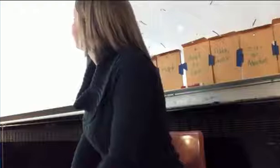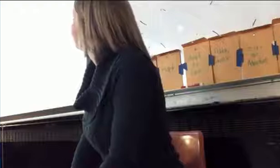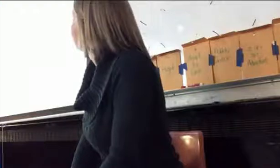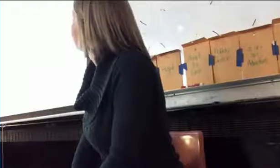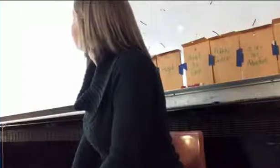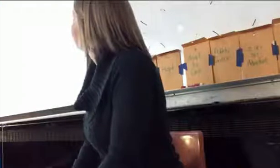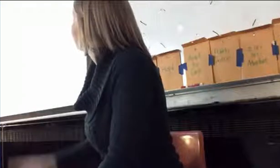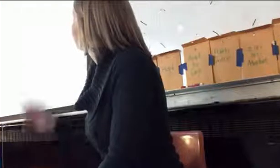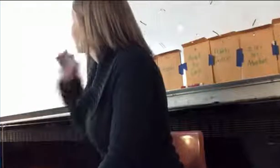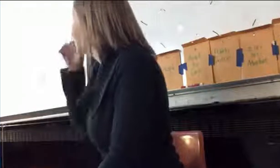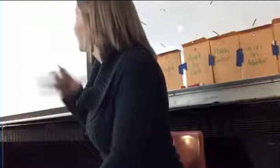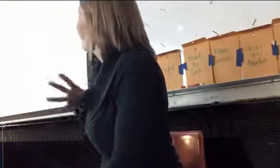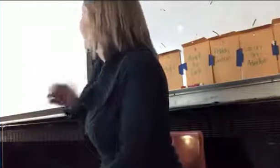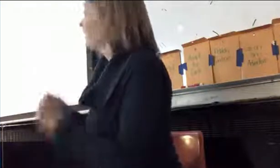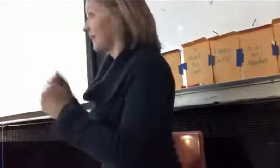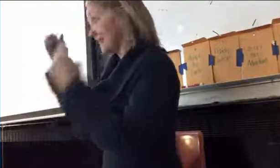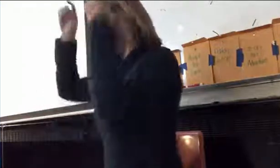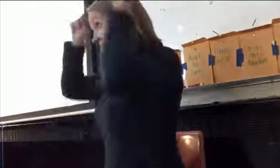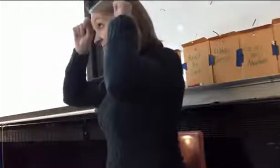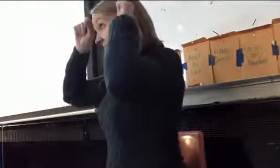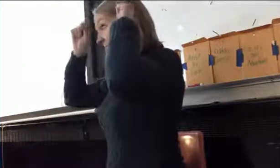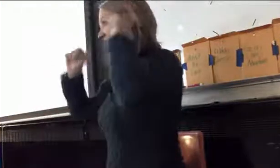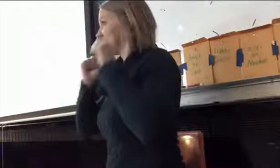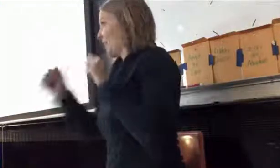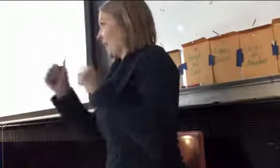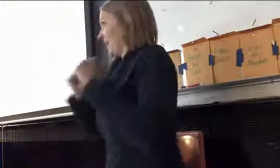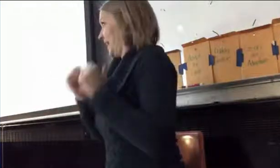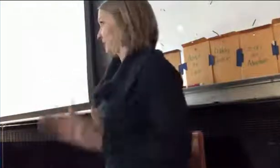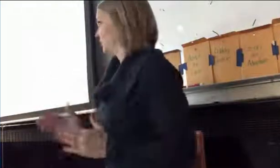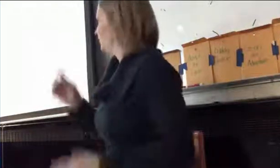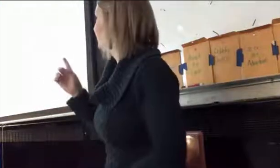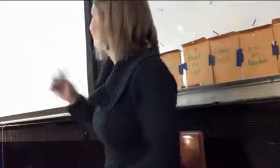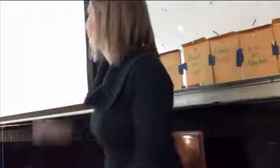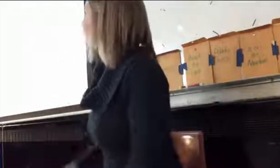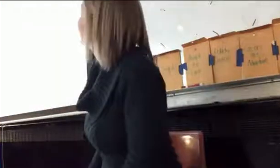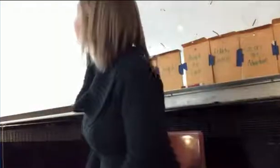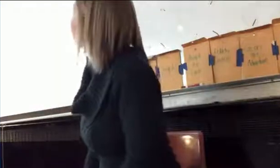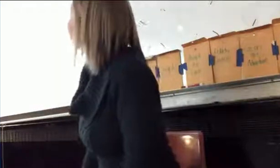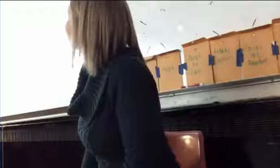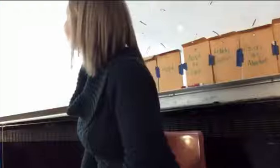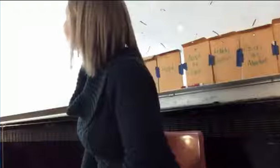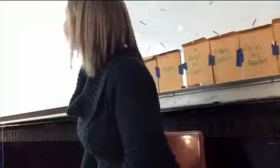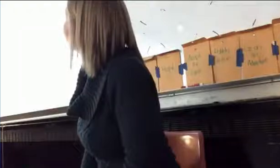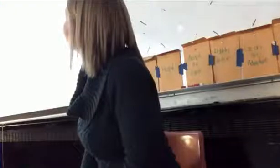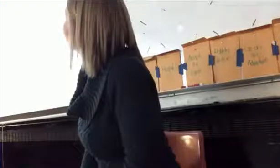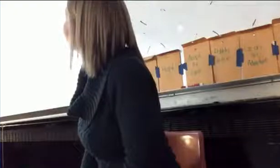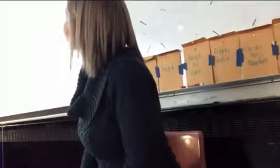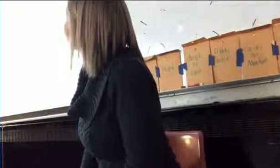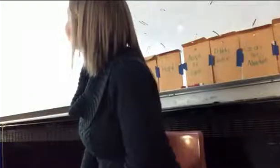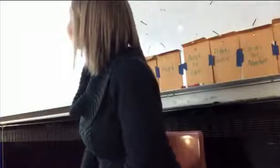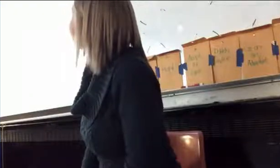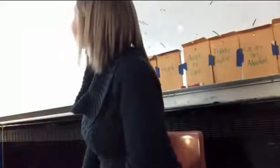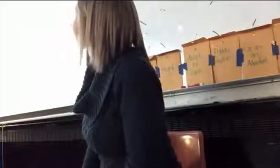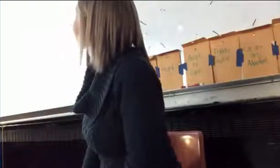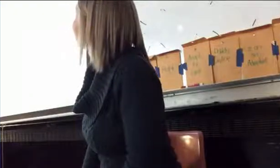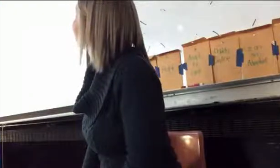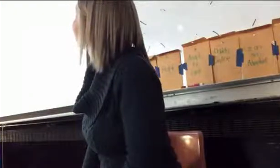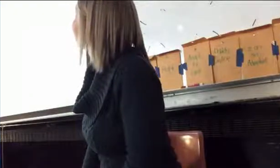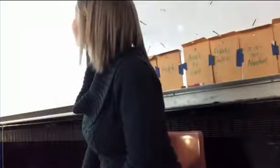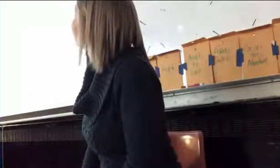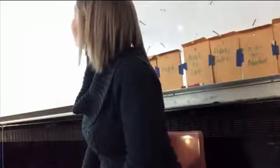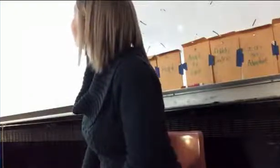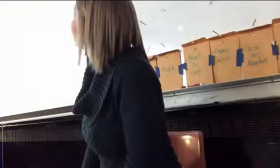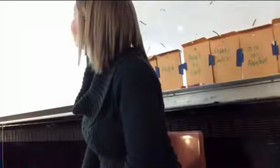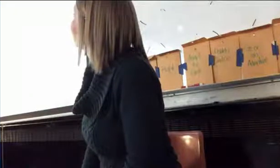Here's a fella with his hat on in the elevator. First he makes a full turn to the rear and Charlie closes the